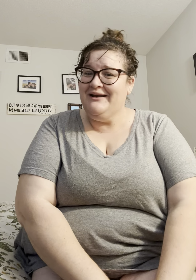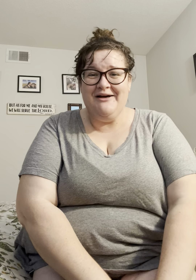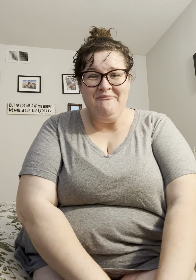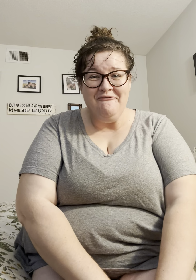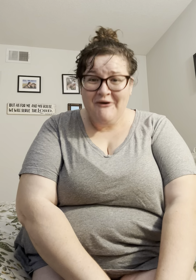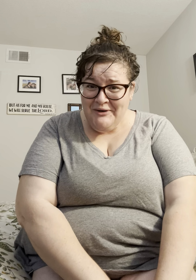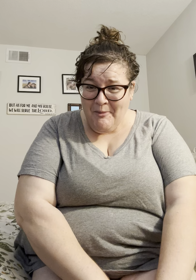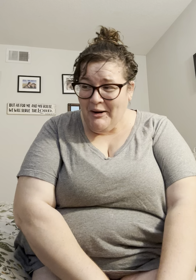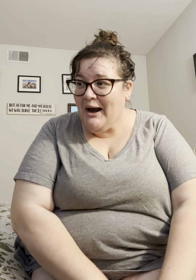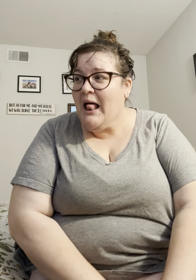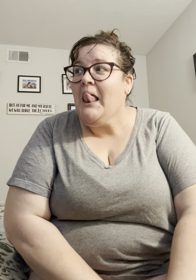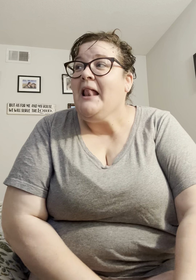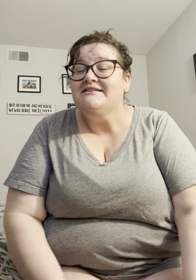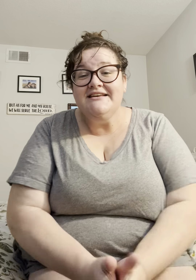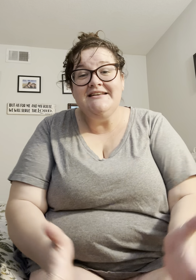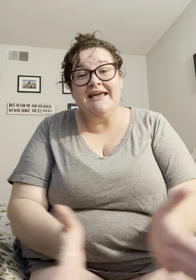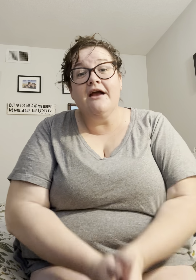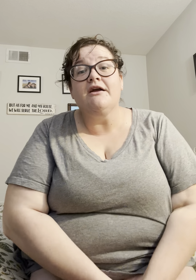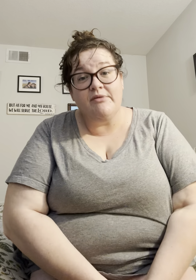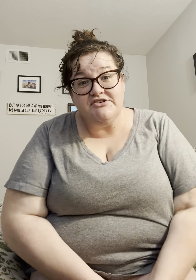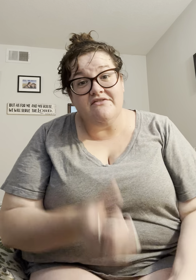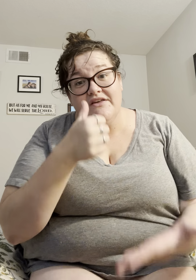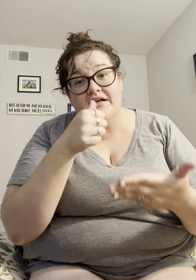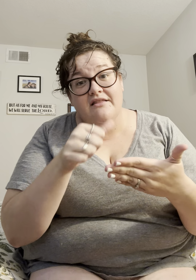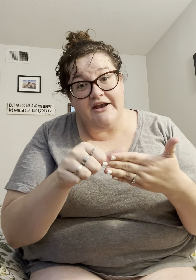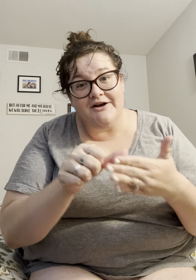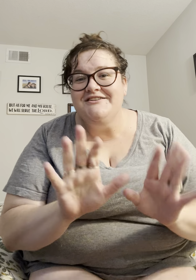have my phone number, send a carrier pigeon via letter. Just